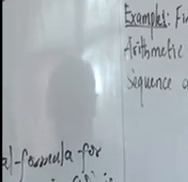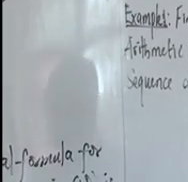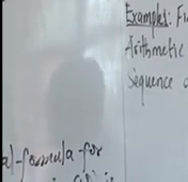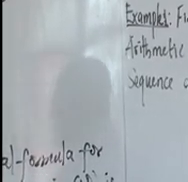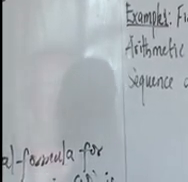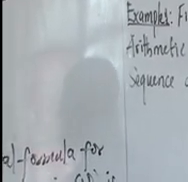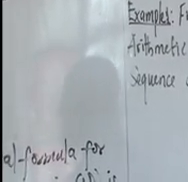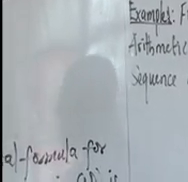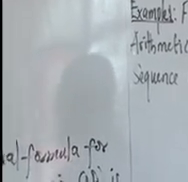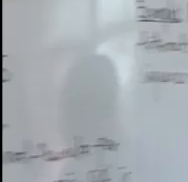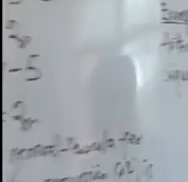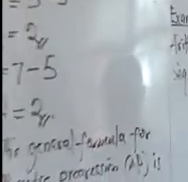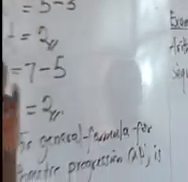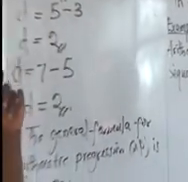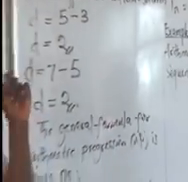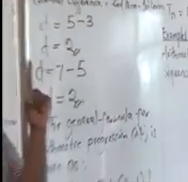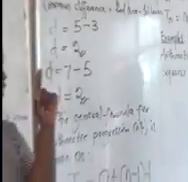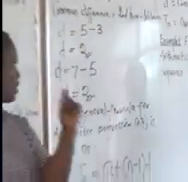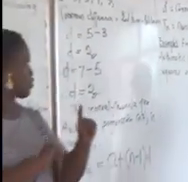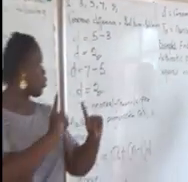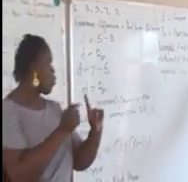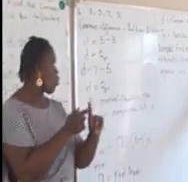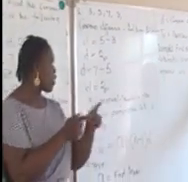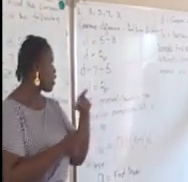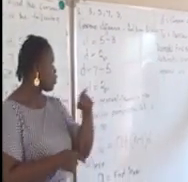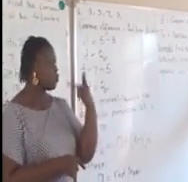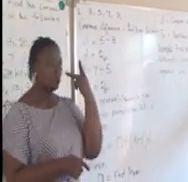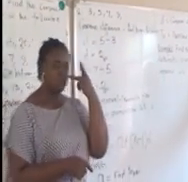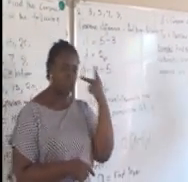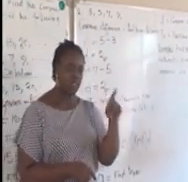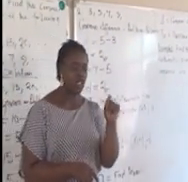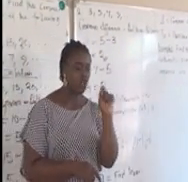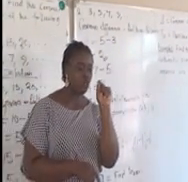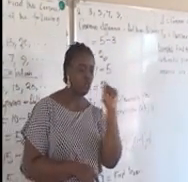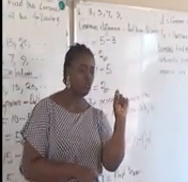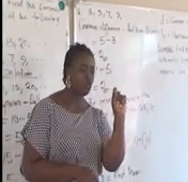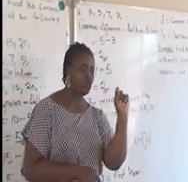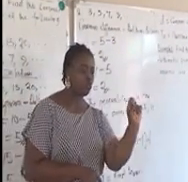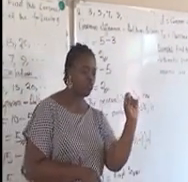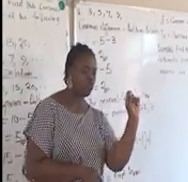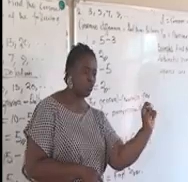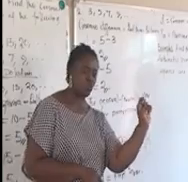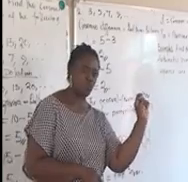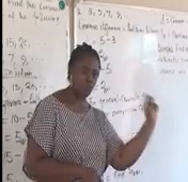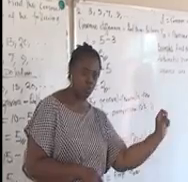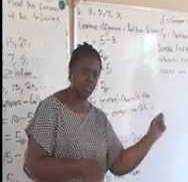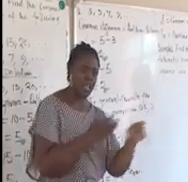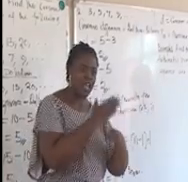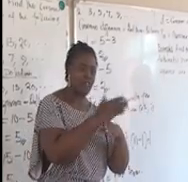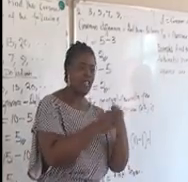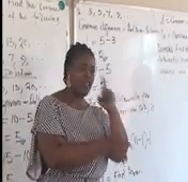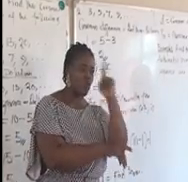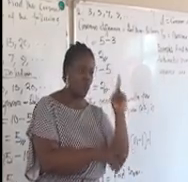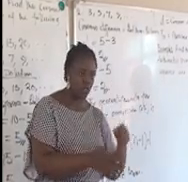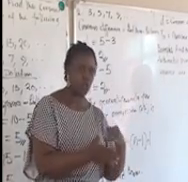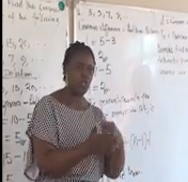and 11. When you see a dot of 3 or more, as the case may be, indicate